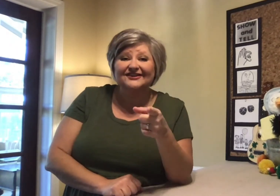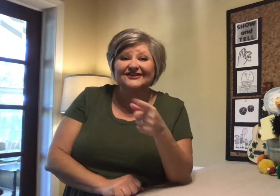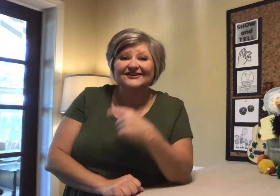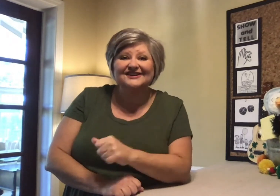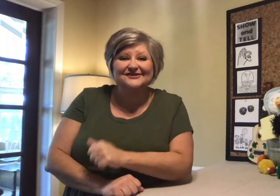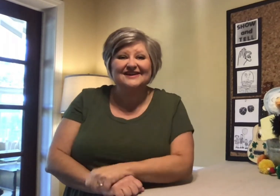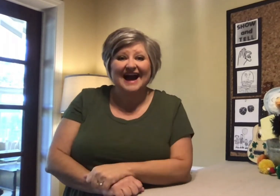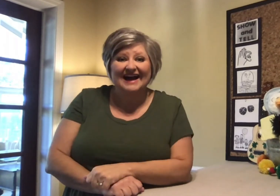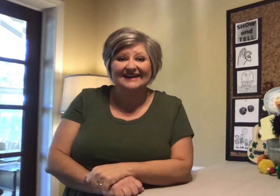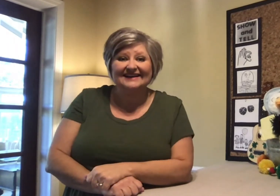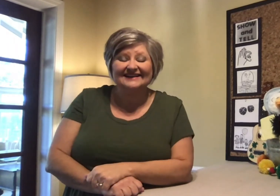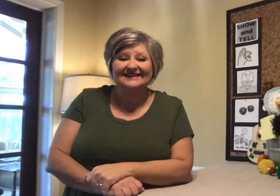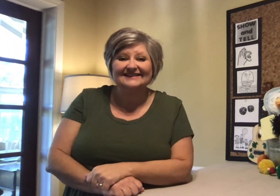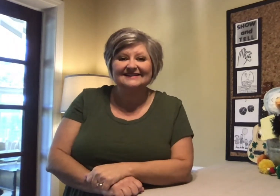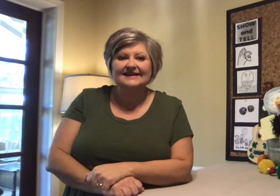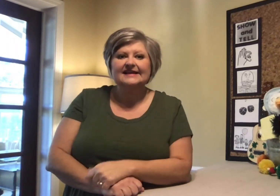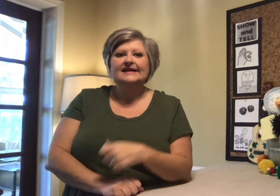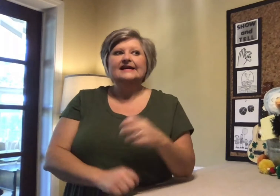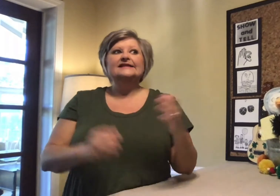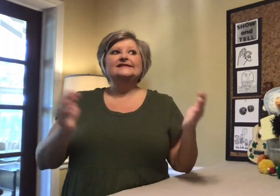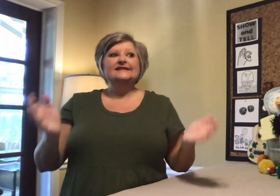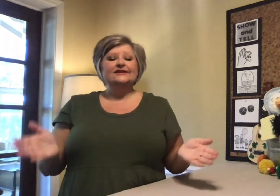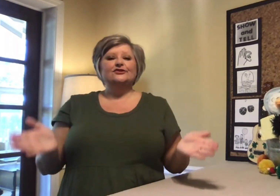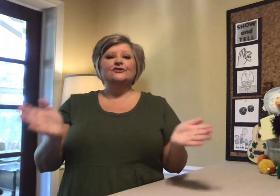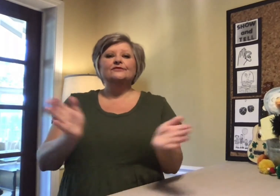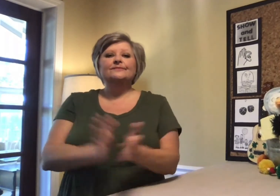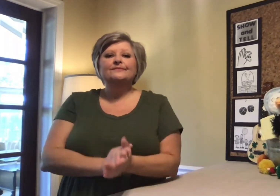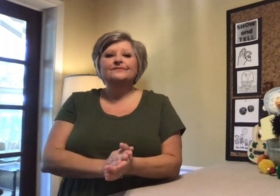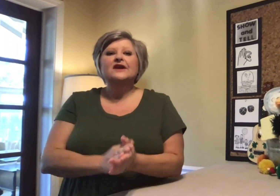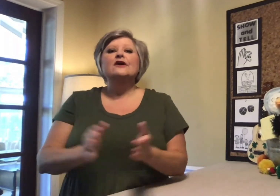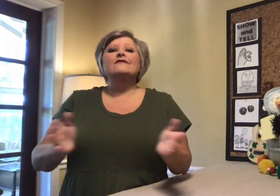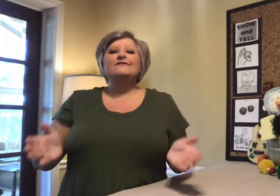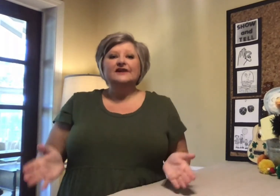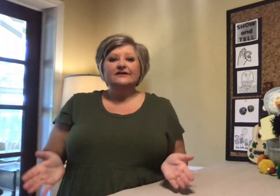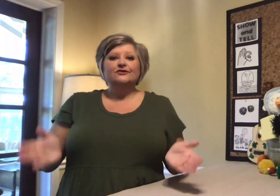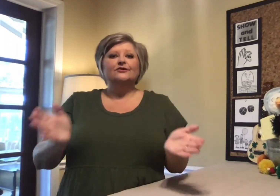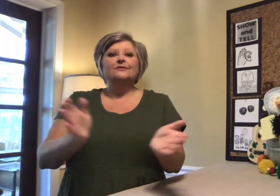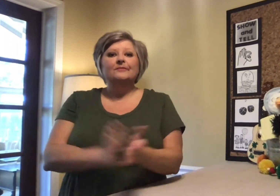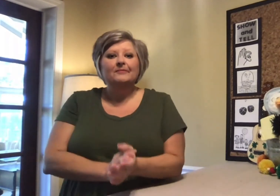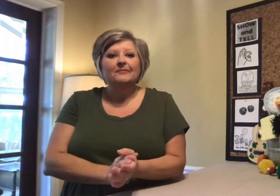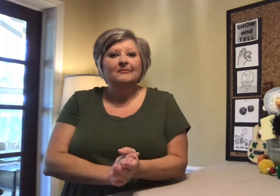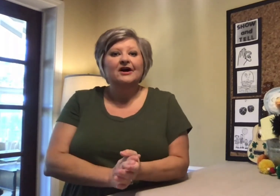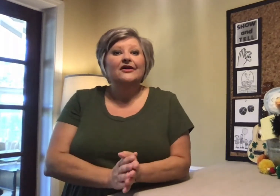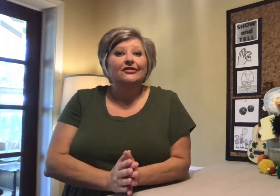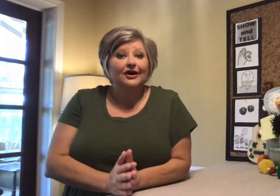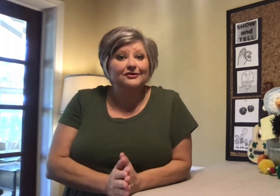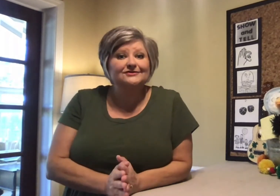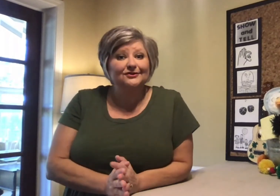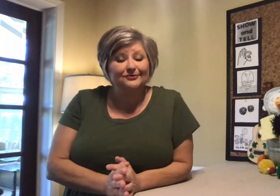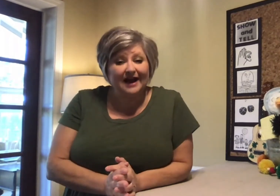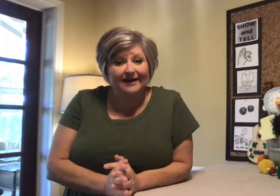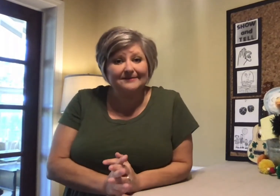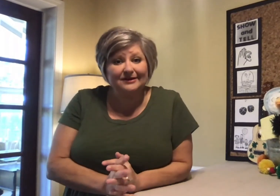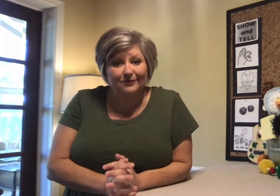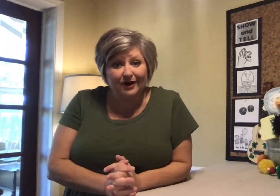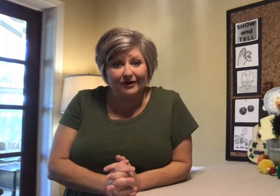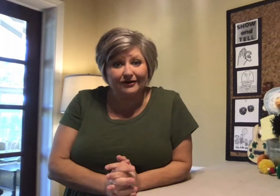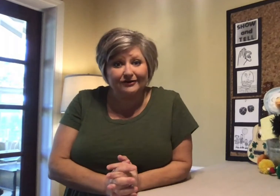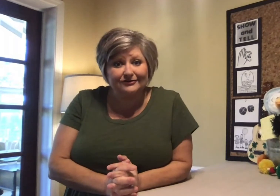fiddle. You got it. Diddle, fiddle. Those are rhyming